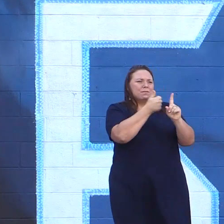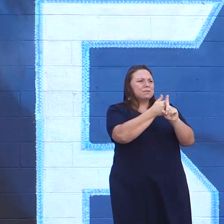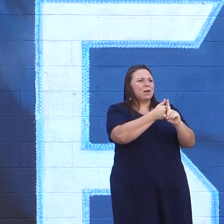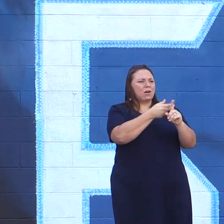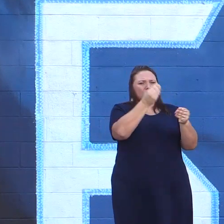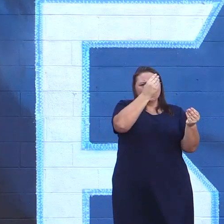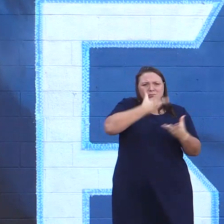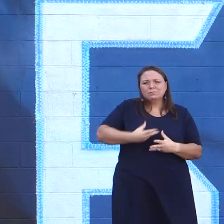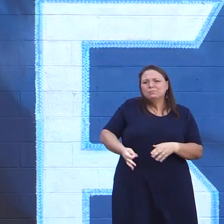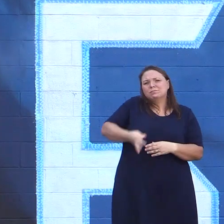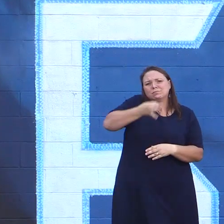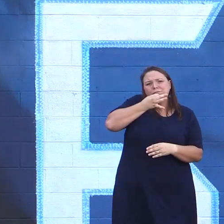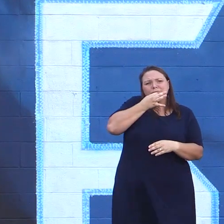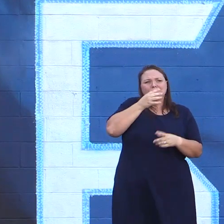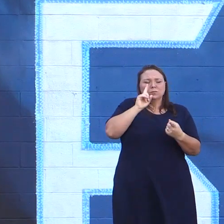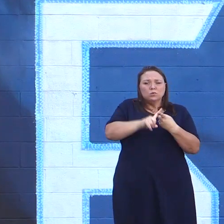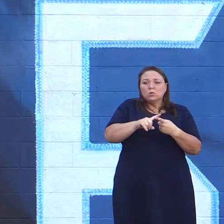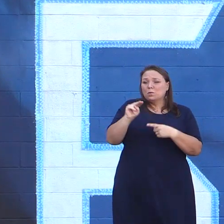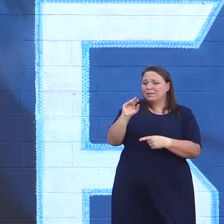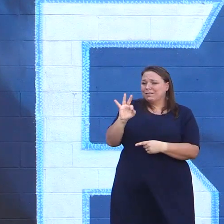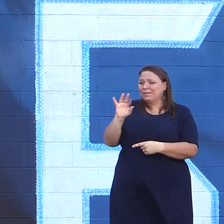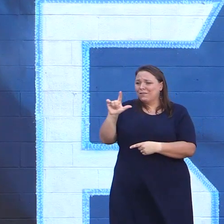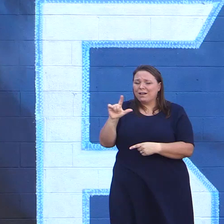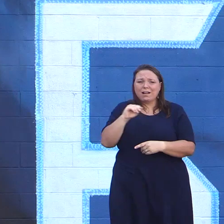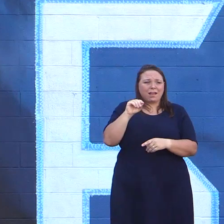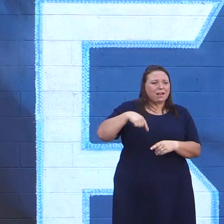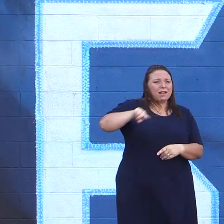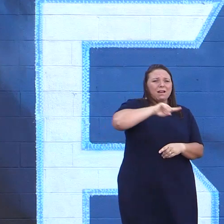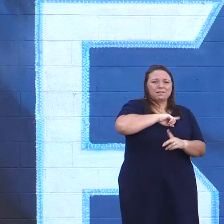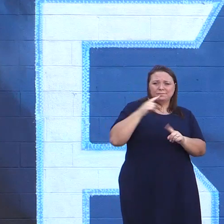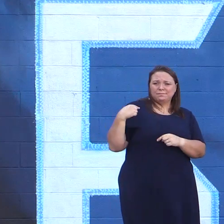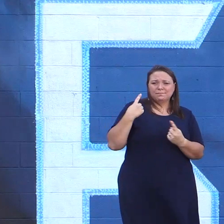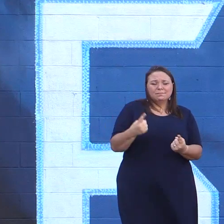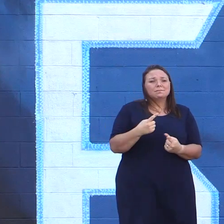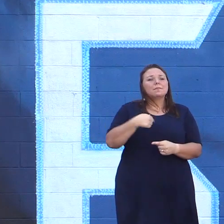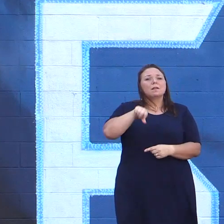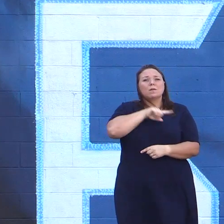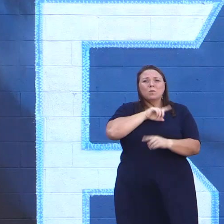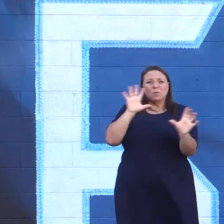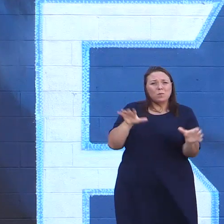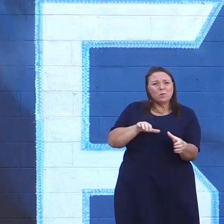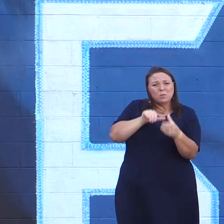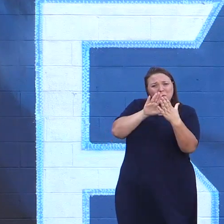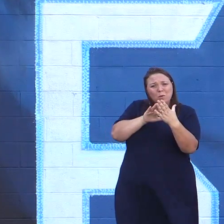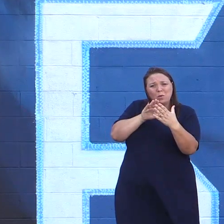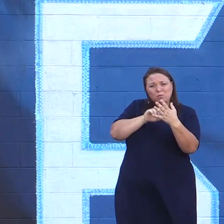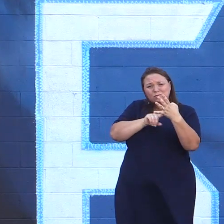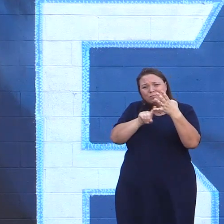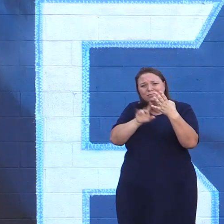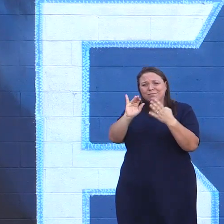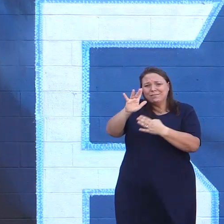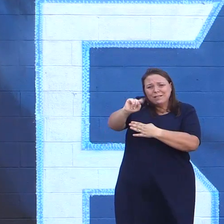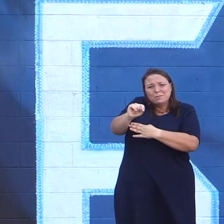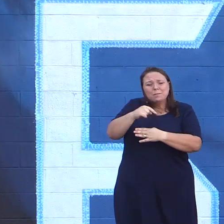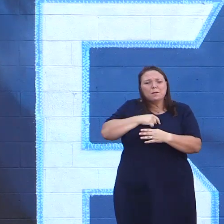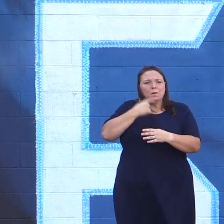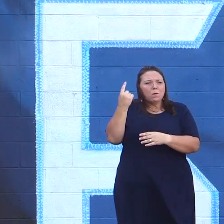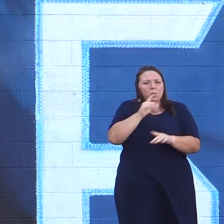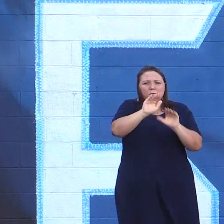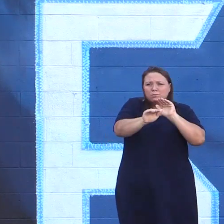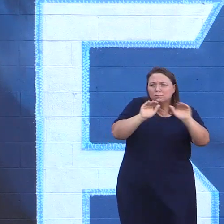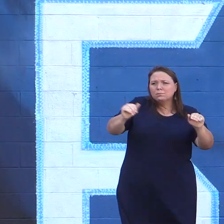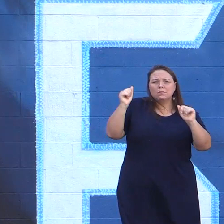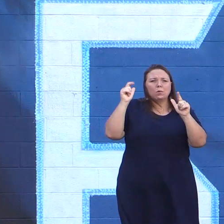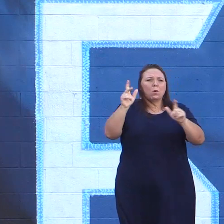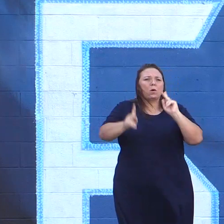expertise to the NFL during its reopening this season. And as we approach the end of September, I always want to remind